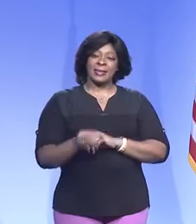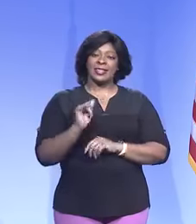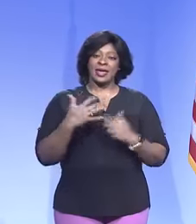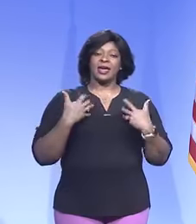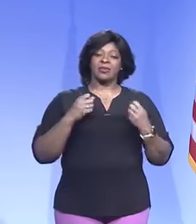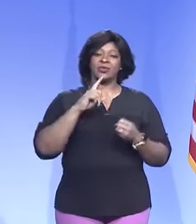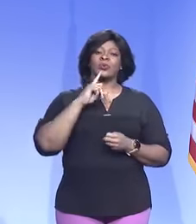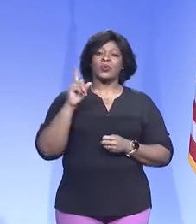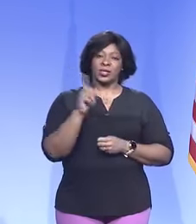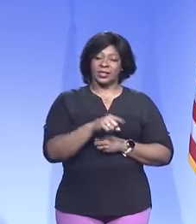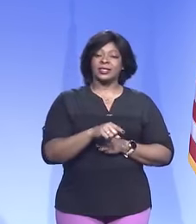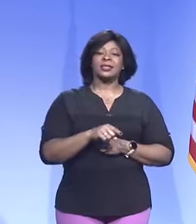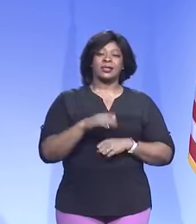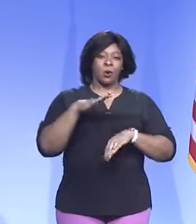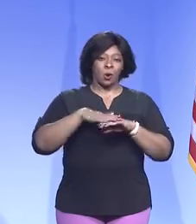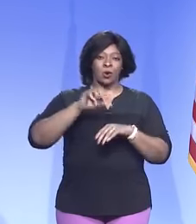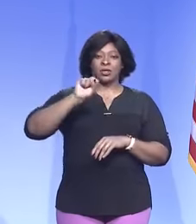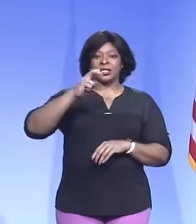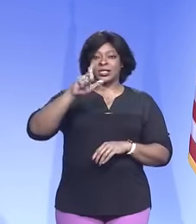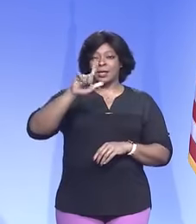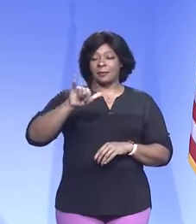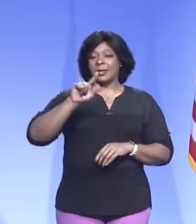health directive. It's on